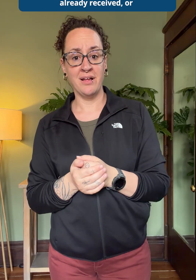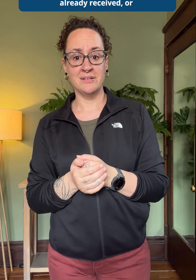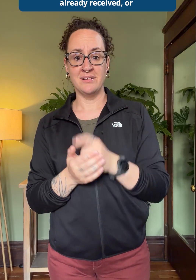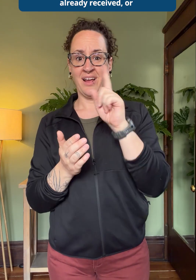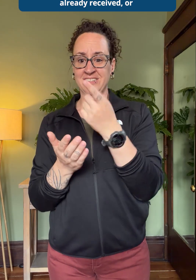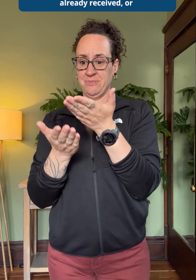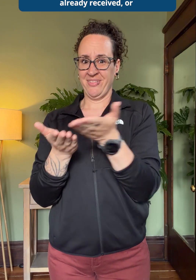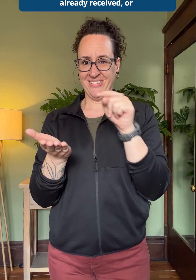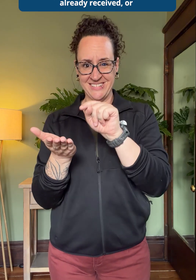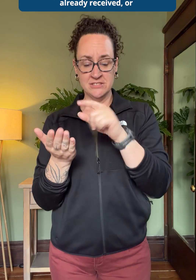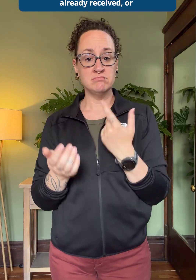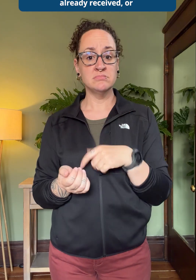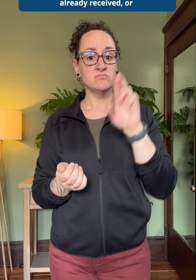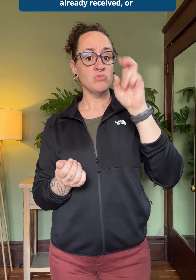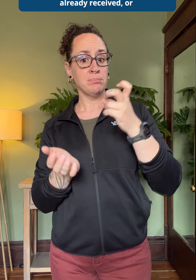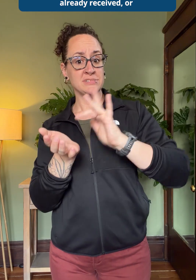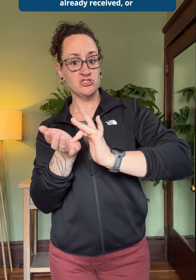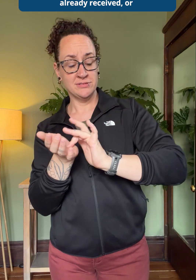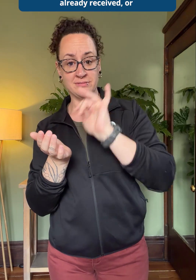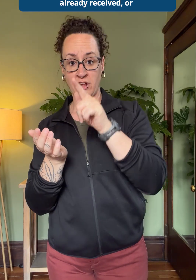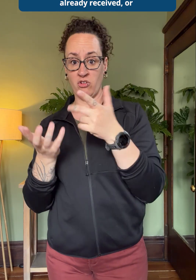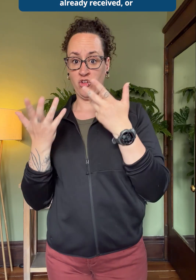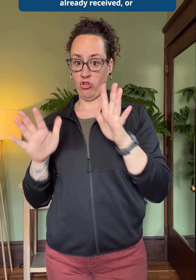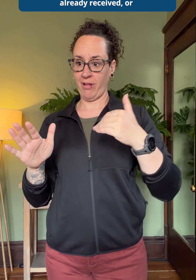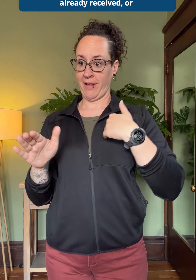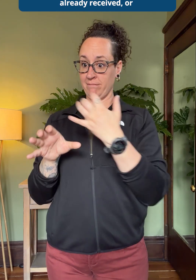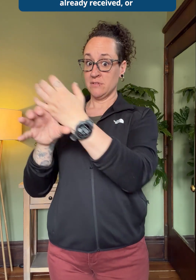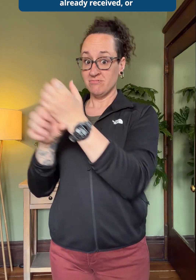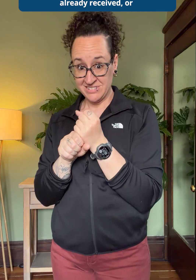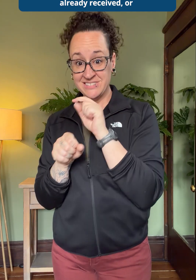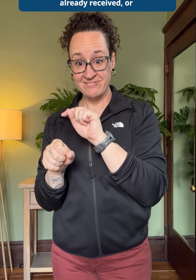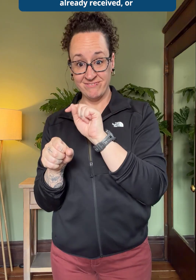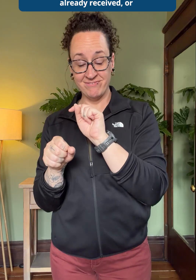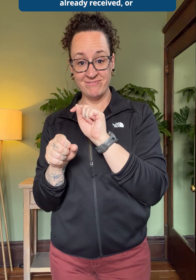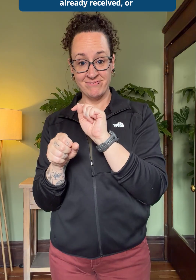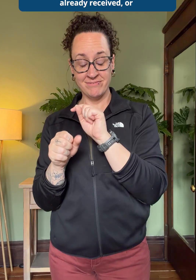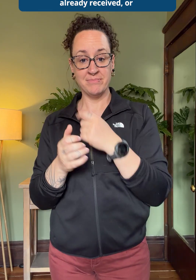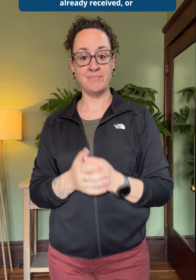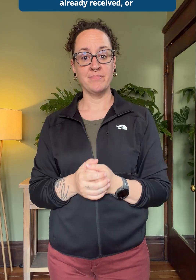service, supply, item, or prescription drug that you've already